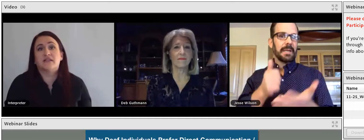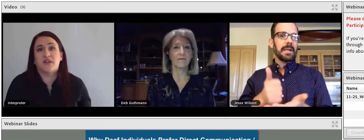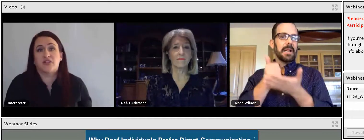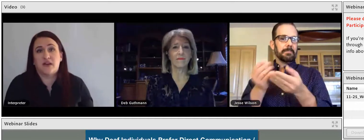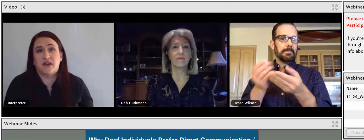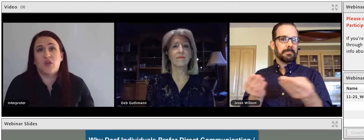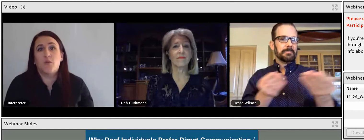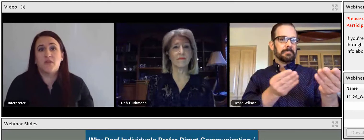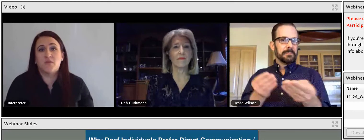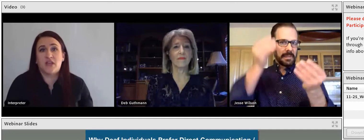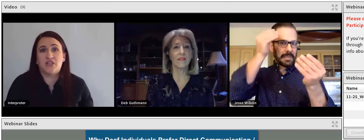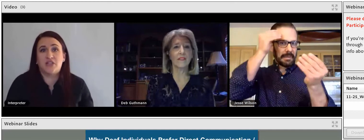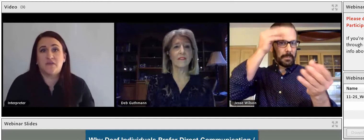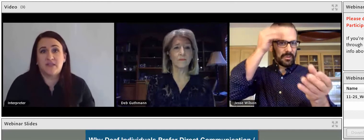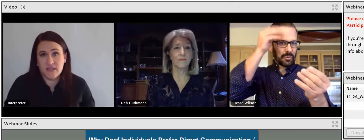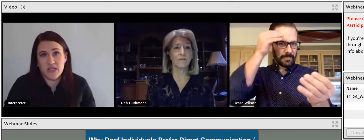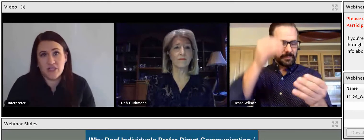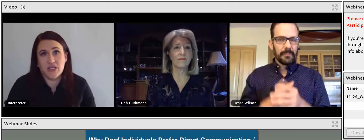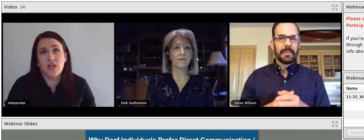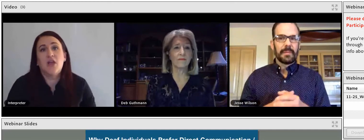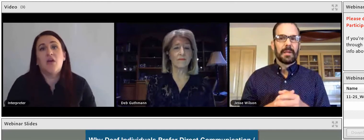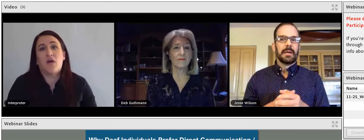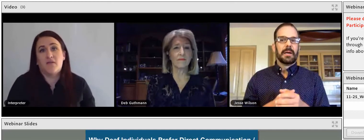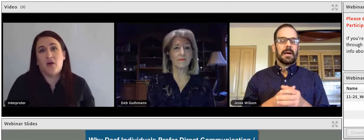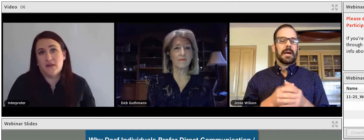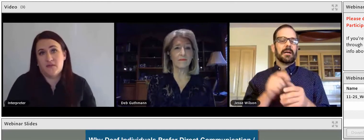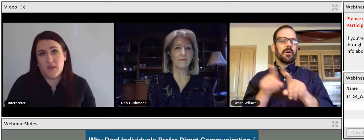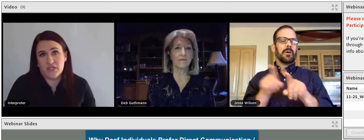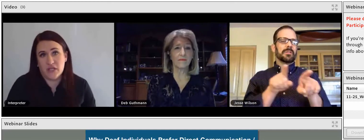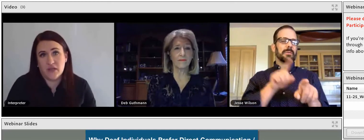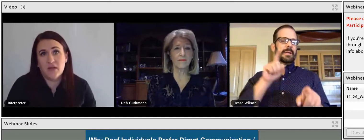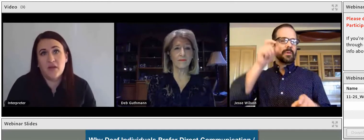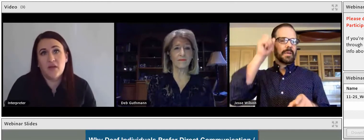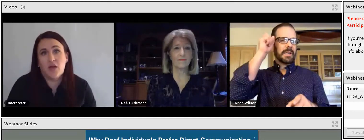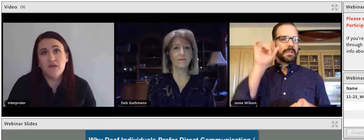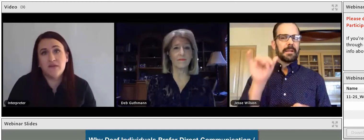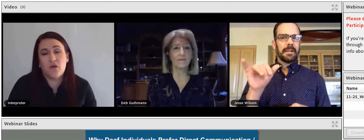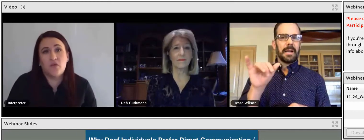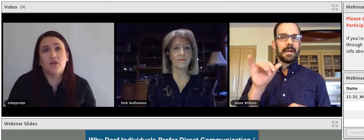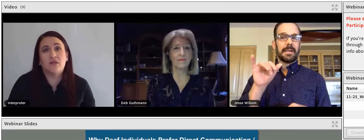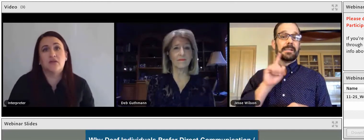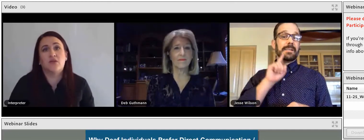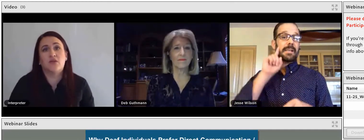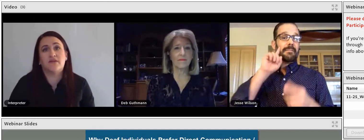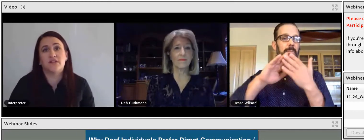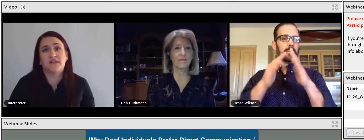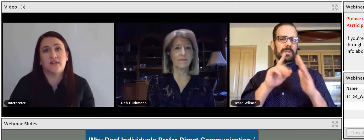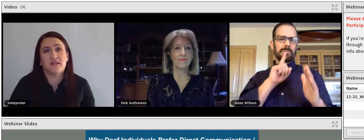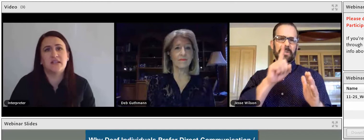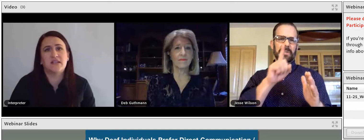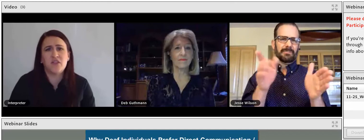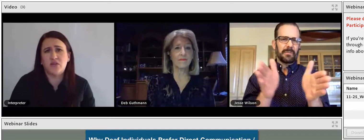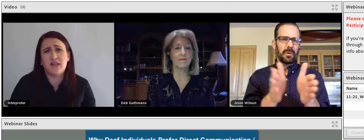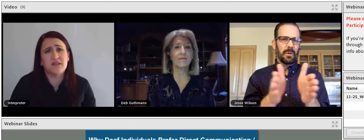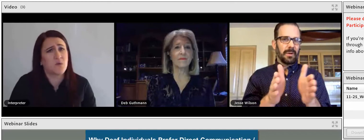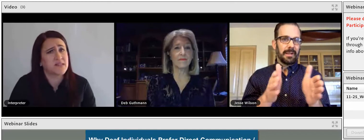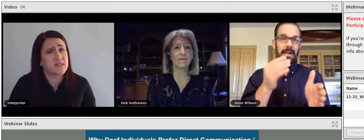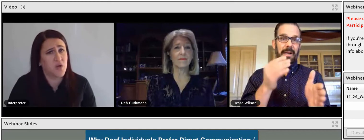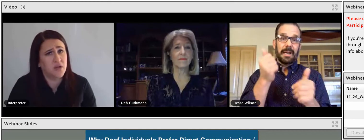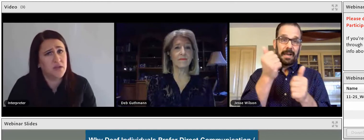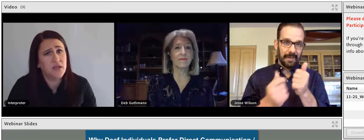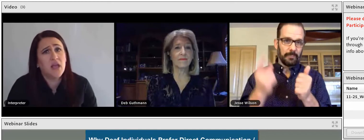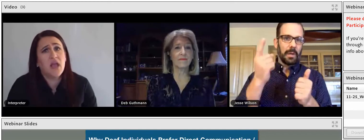interpreter, and to make sure that it's open communication facilitation of all information. Also, you have to understand that the deaf